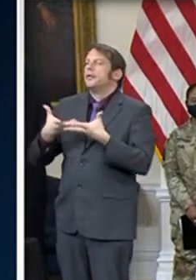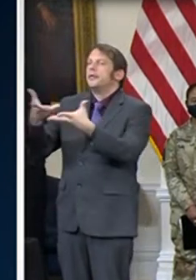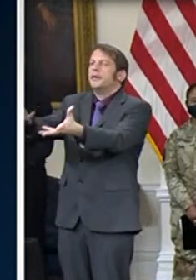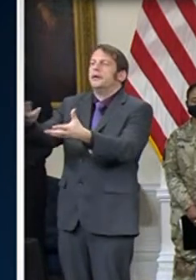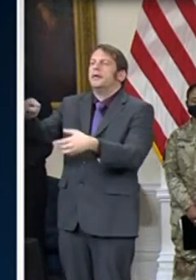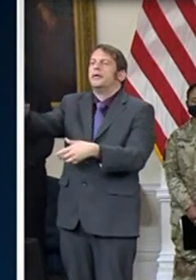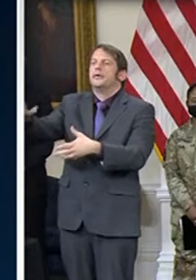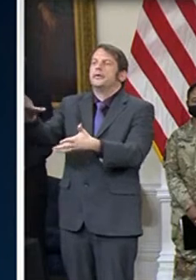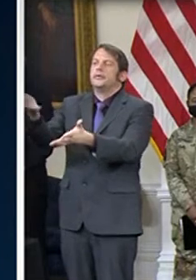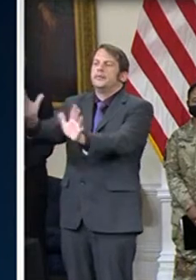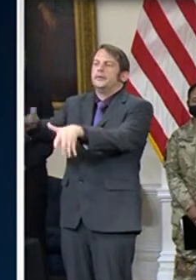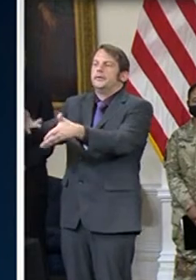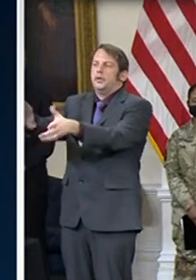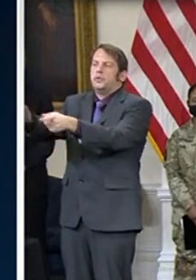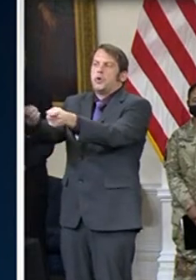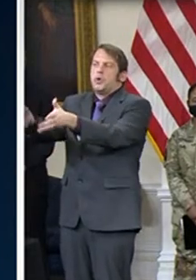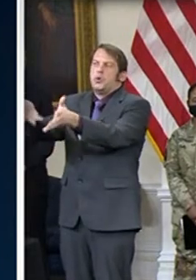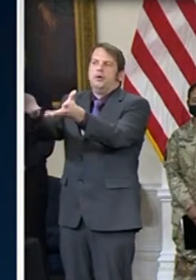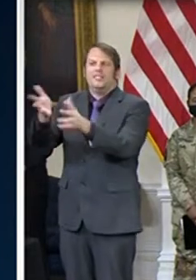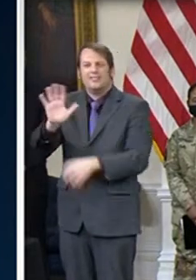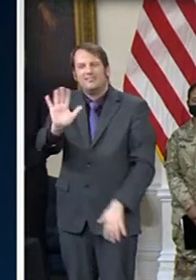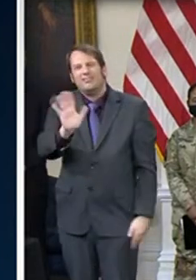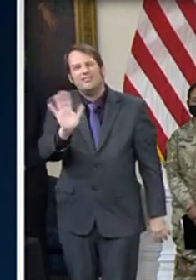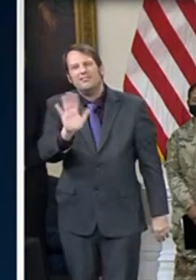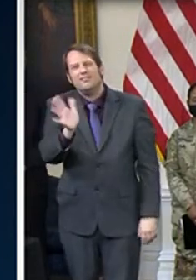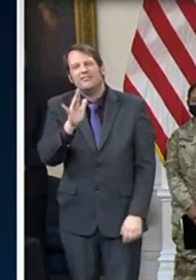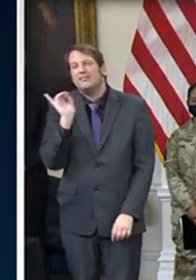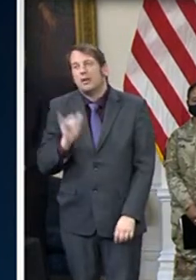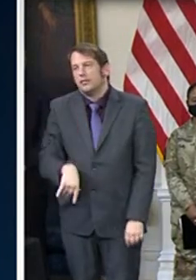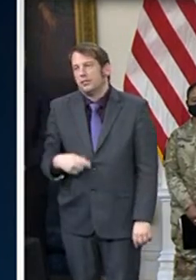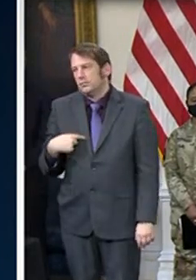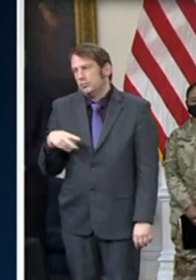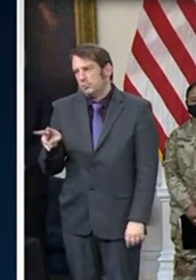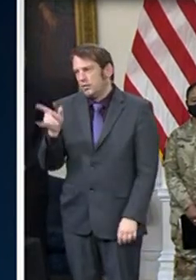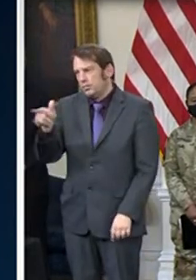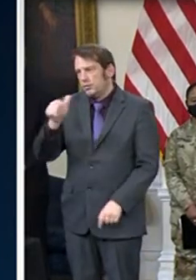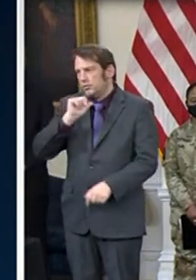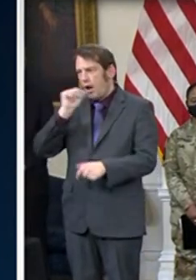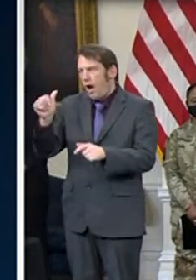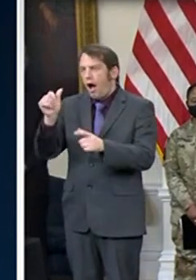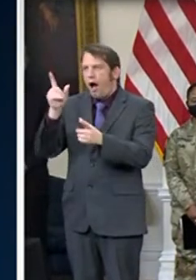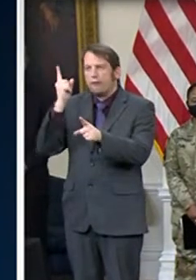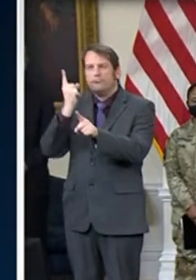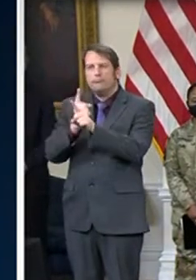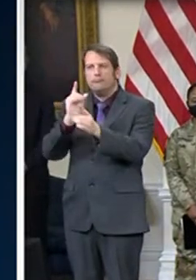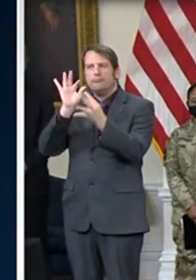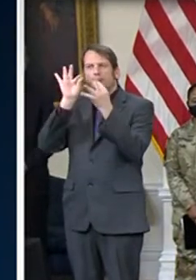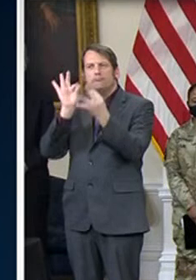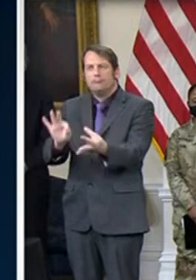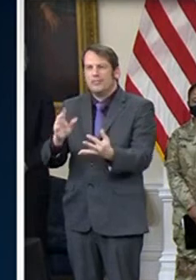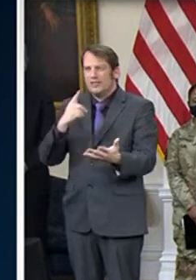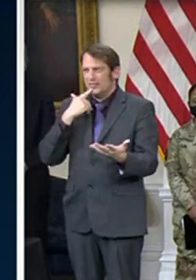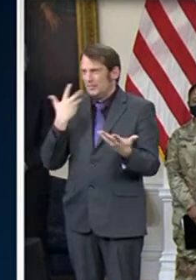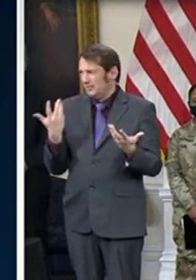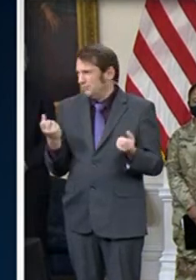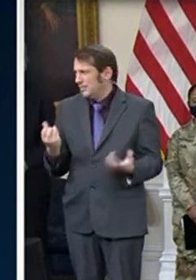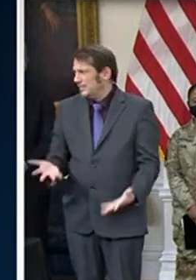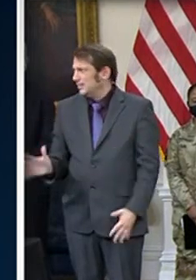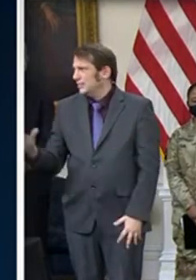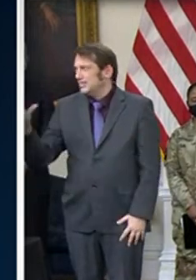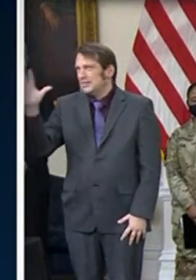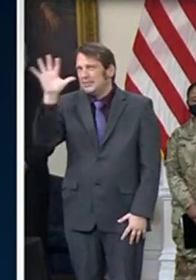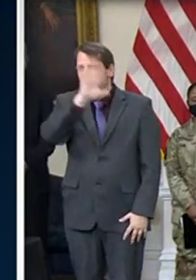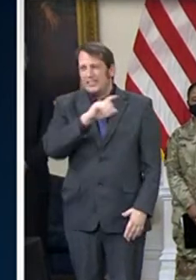absurd and is simply not a realistic way to vaccinate millions of people all across the state.